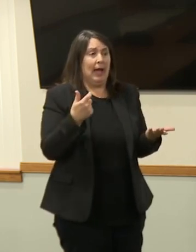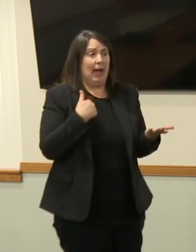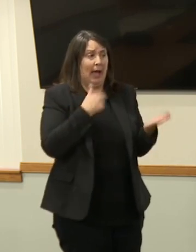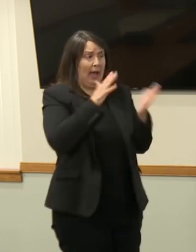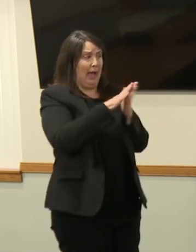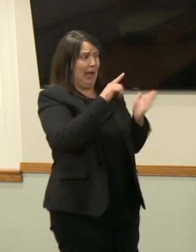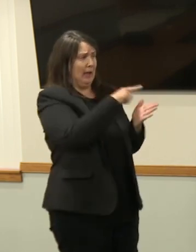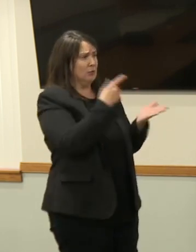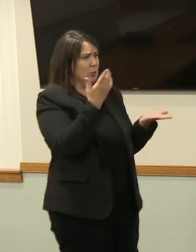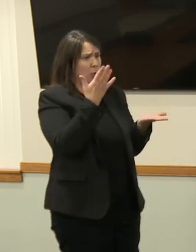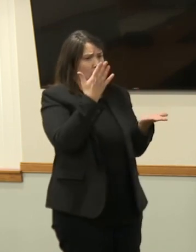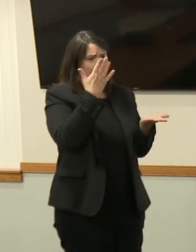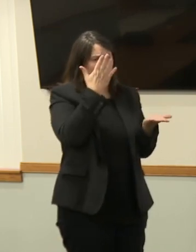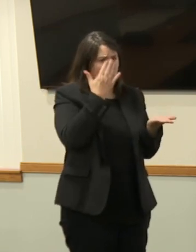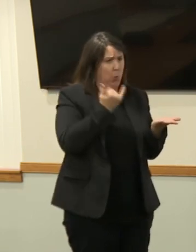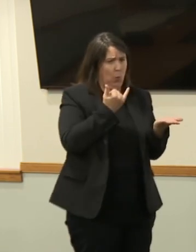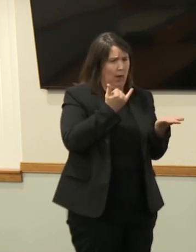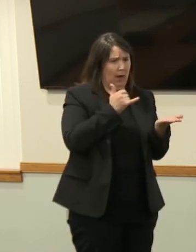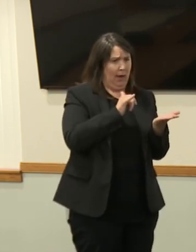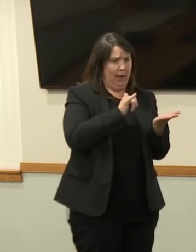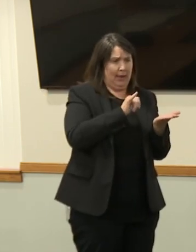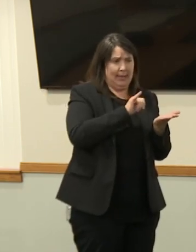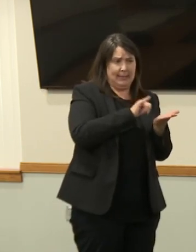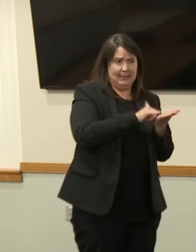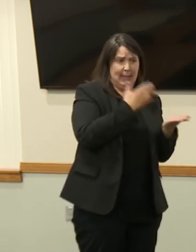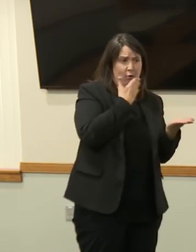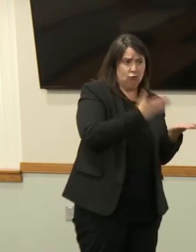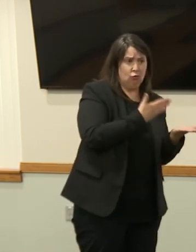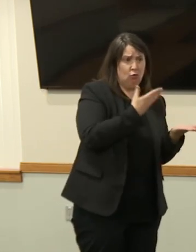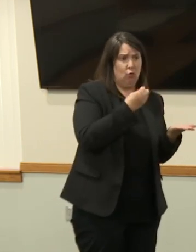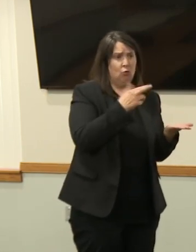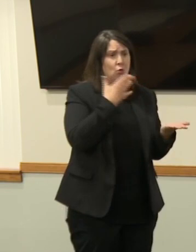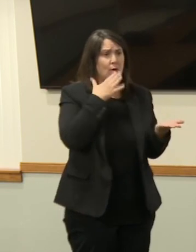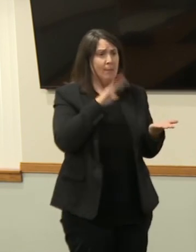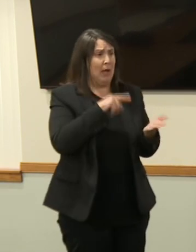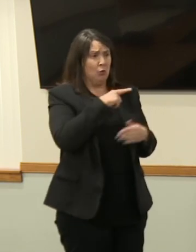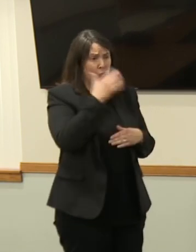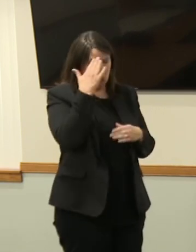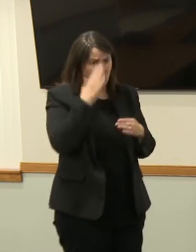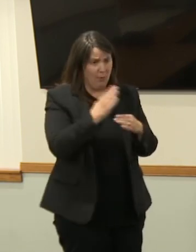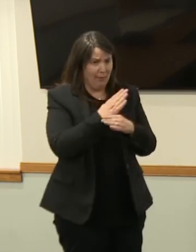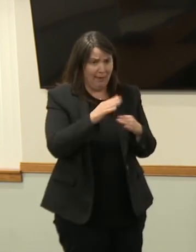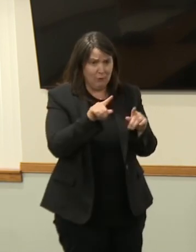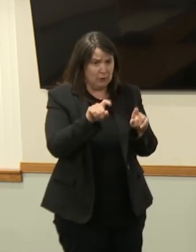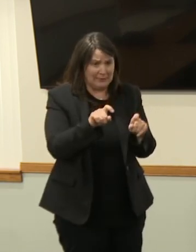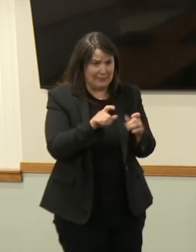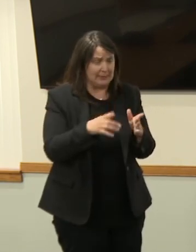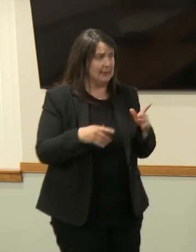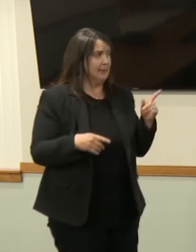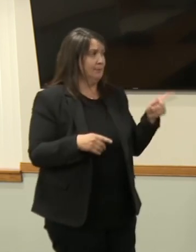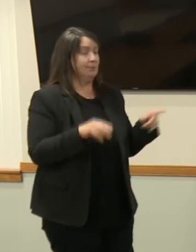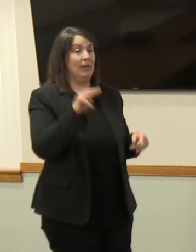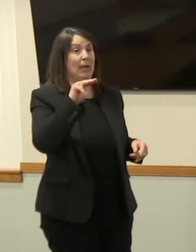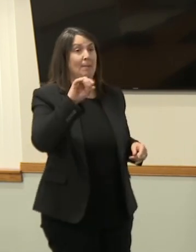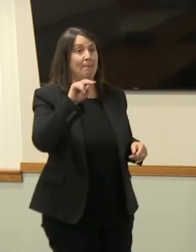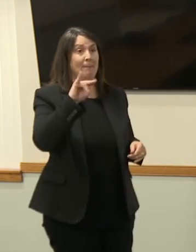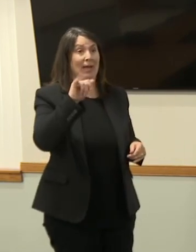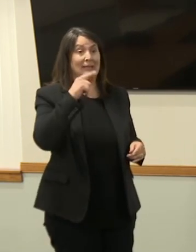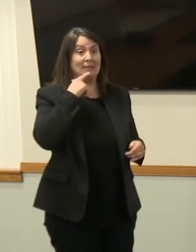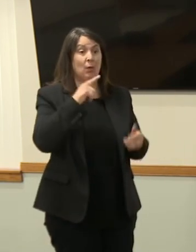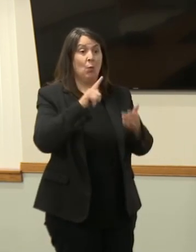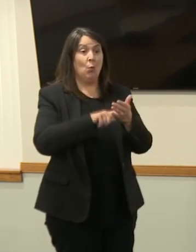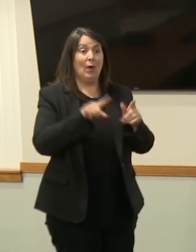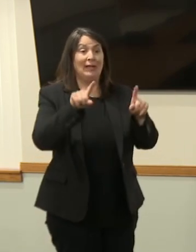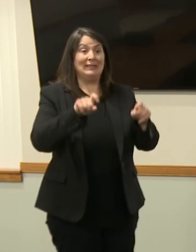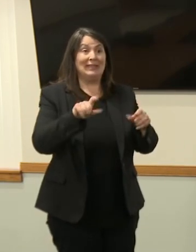about, why that's good or bad, and if you know the average of number of tests being conducted. I can't speak to the full average of our Tri-County. I